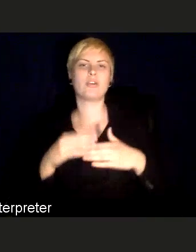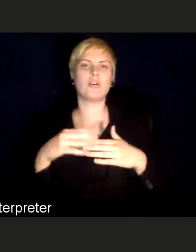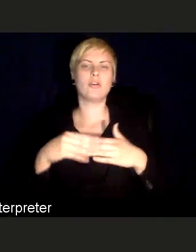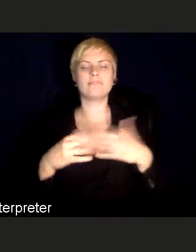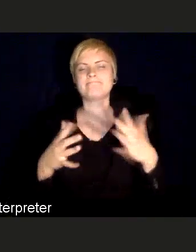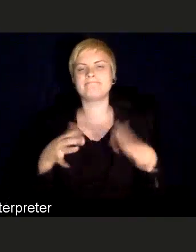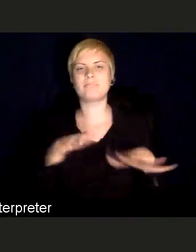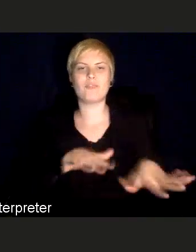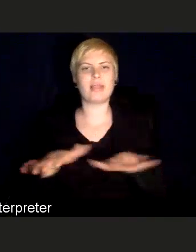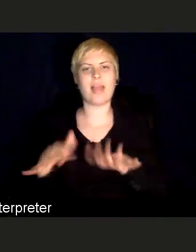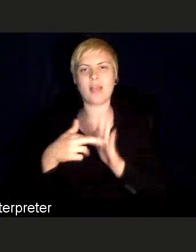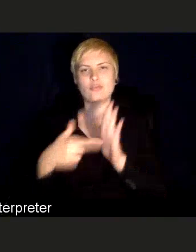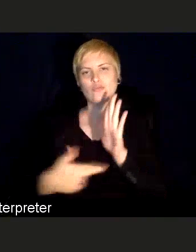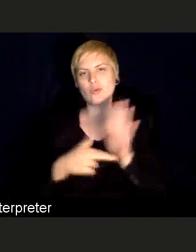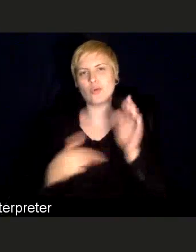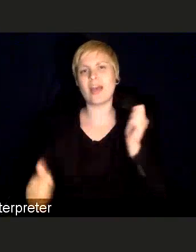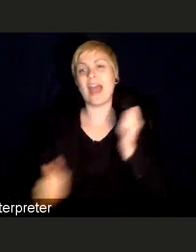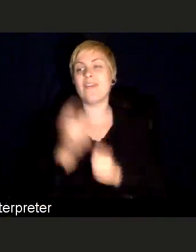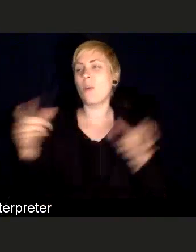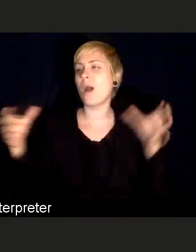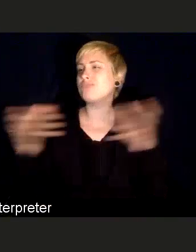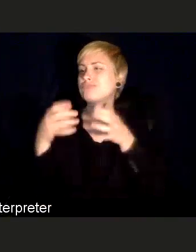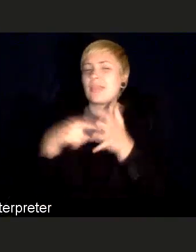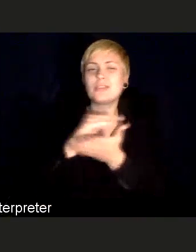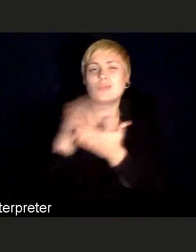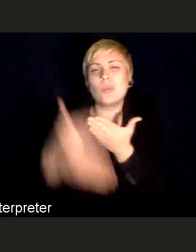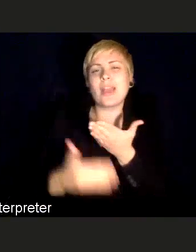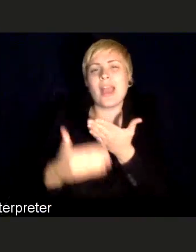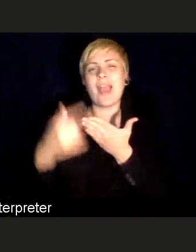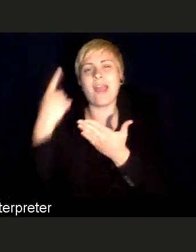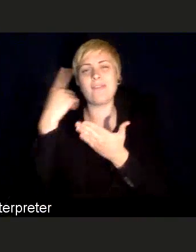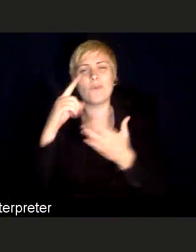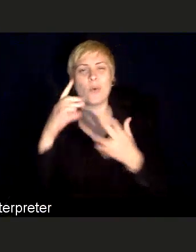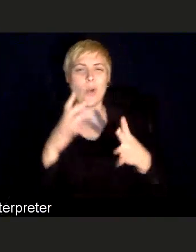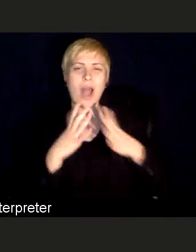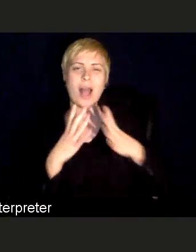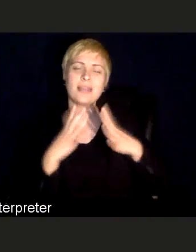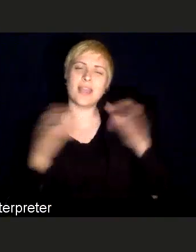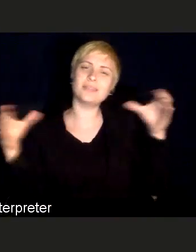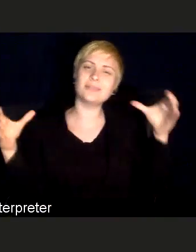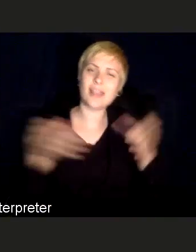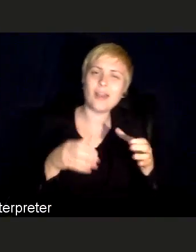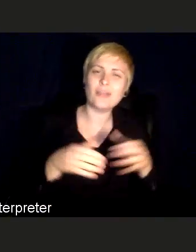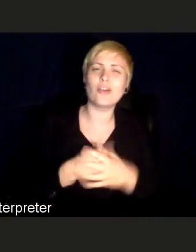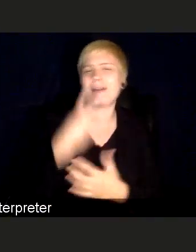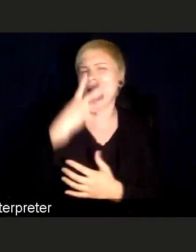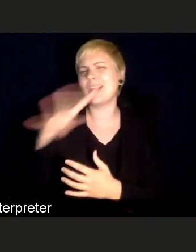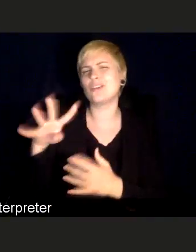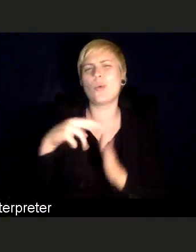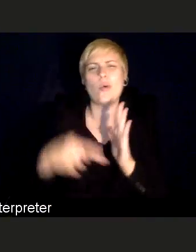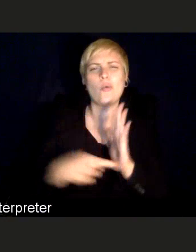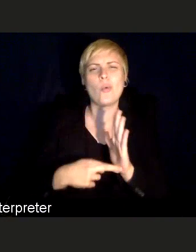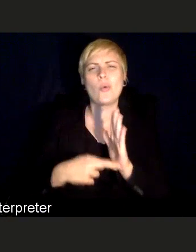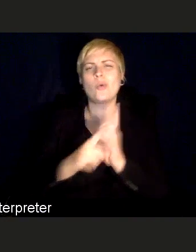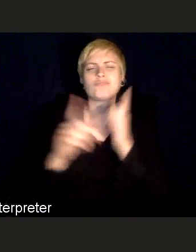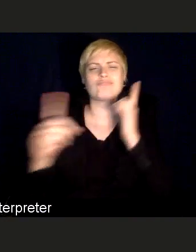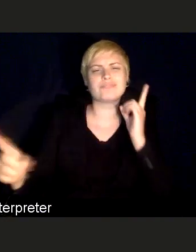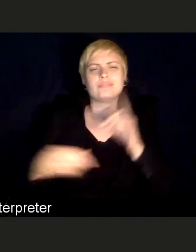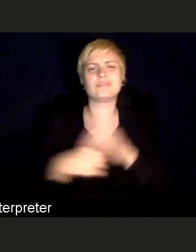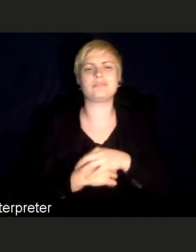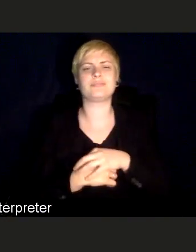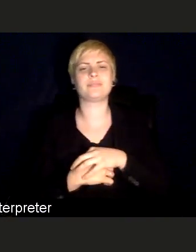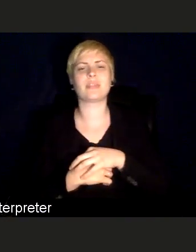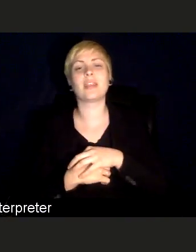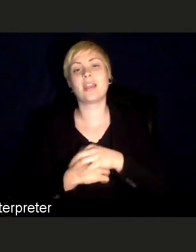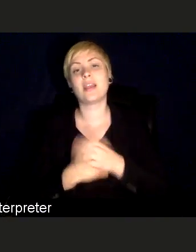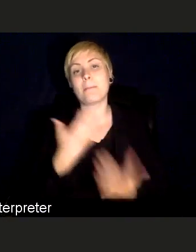everybody get together this weekend or the weeks that come up, or even starting in a couple of days, this is what we